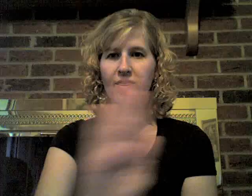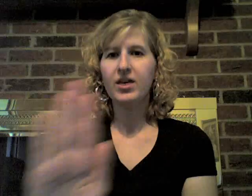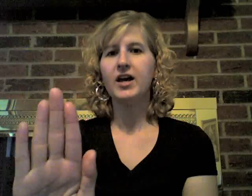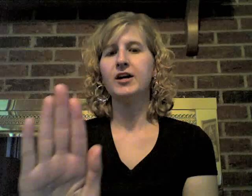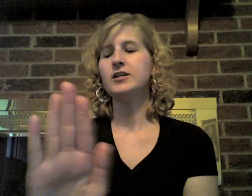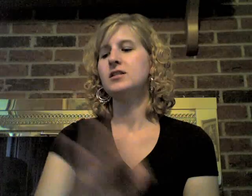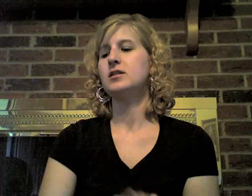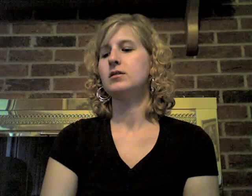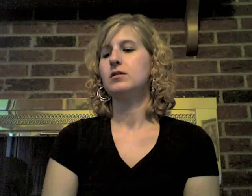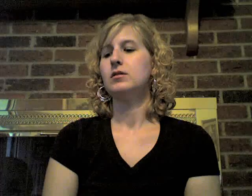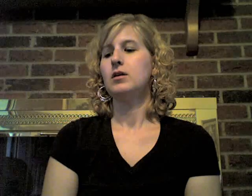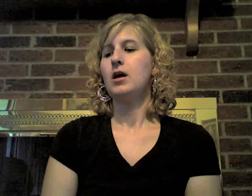theirs,